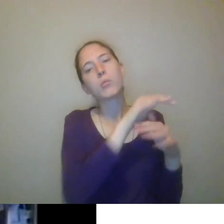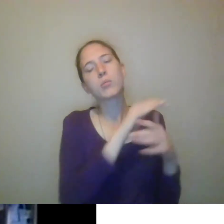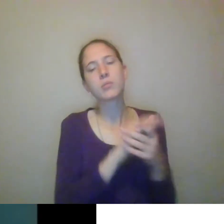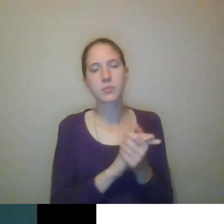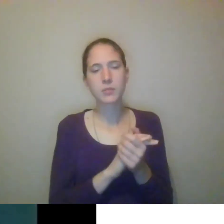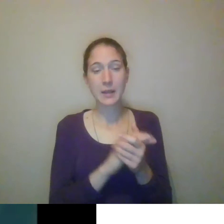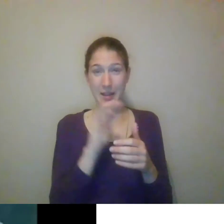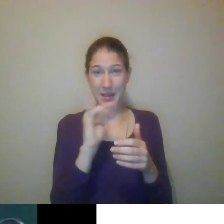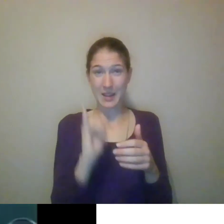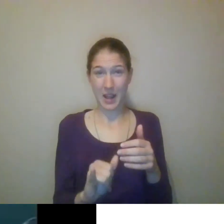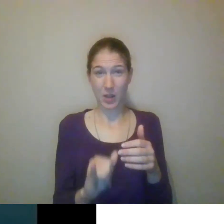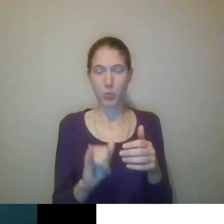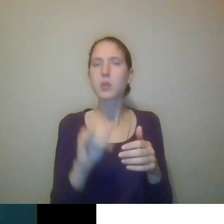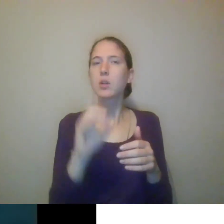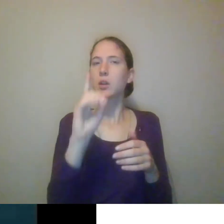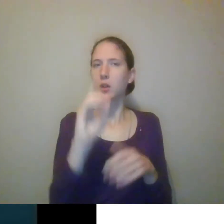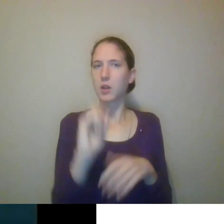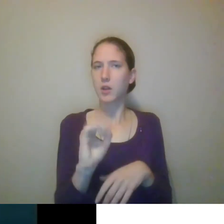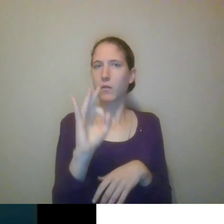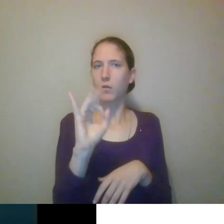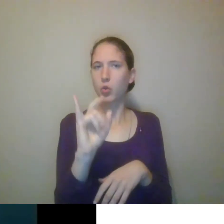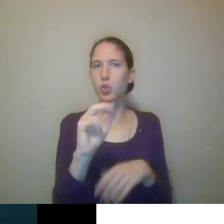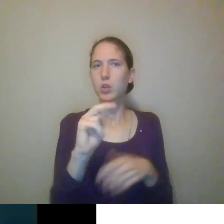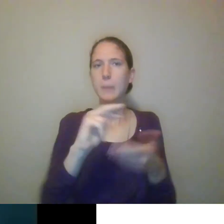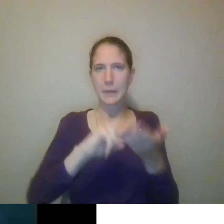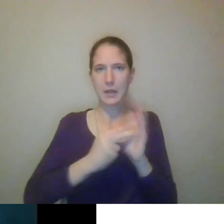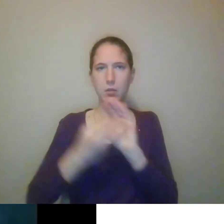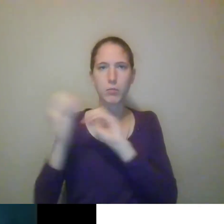Right? That's diffusion.